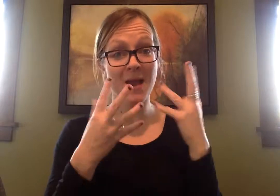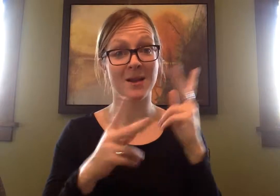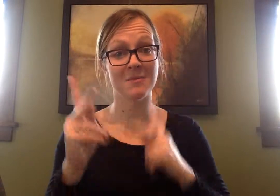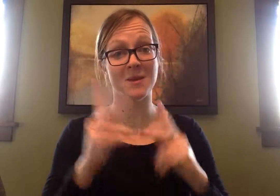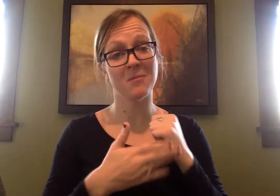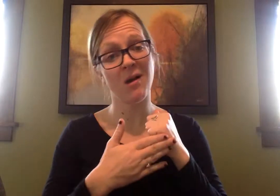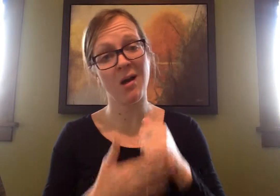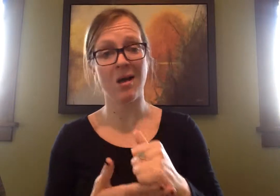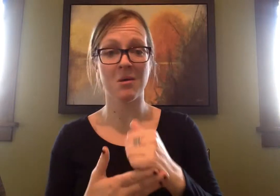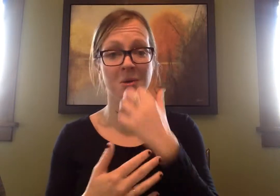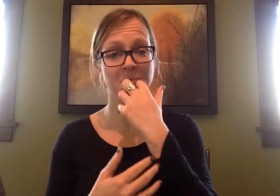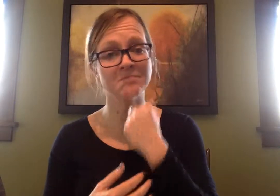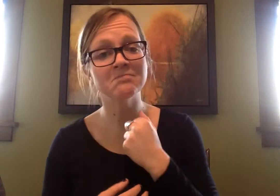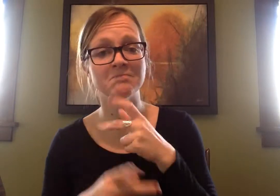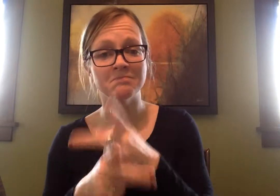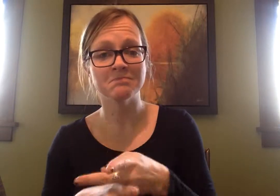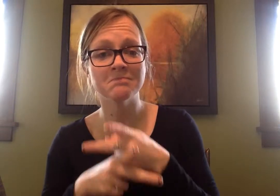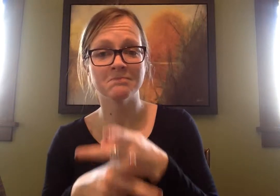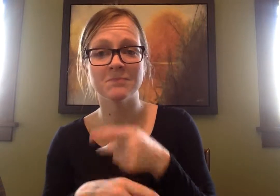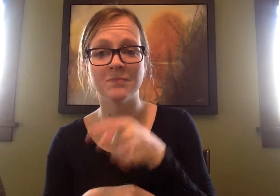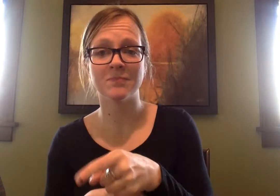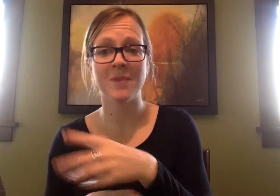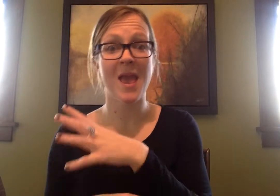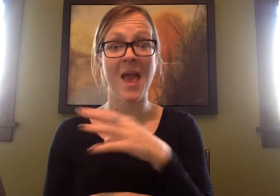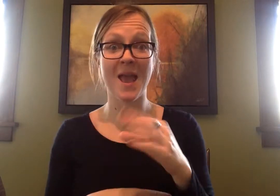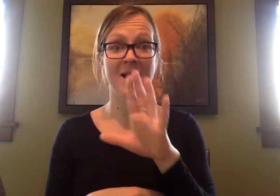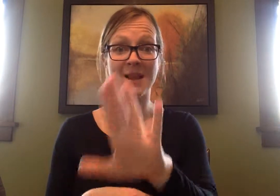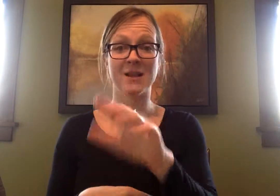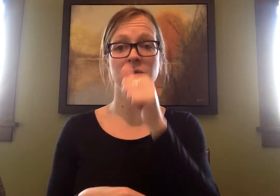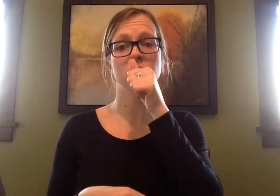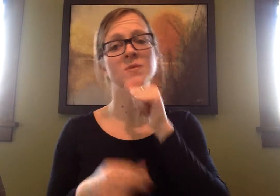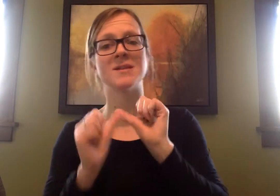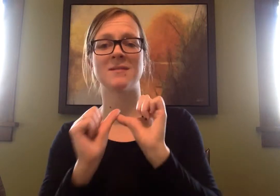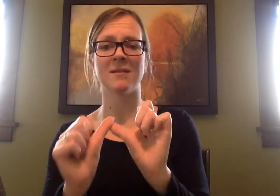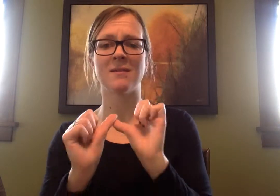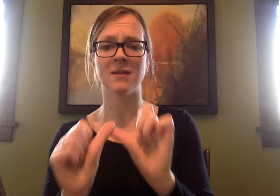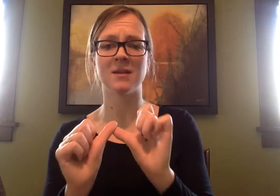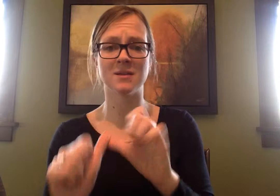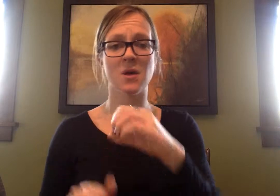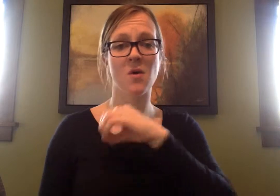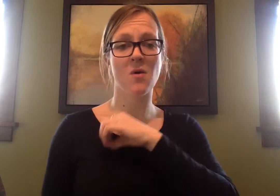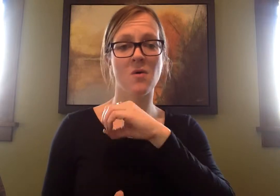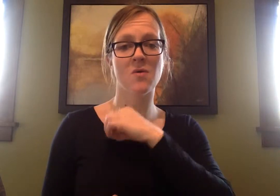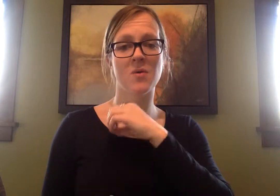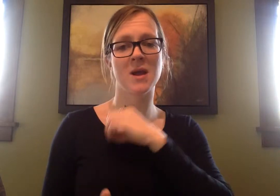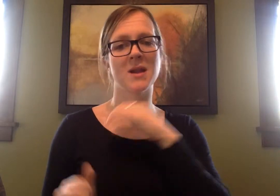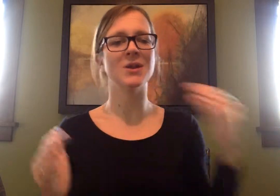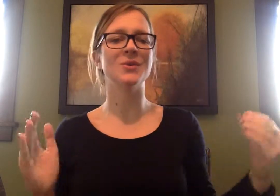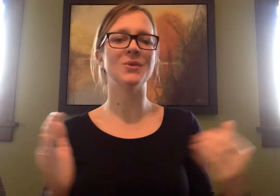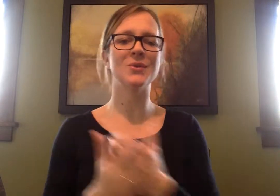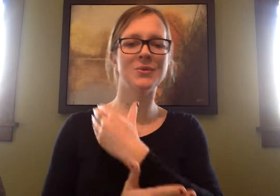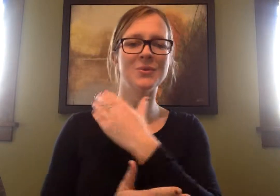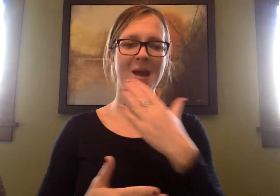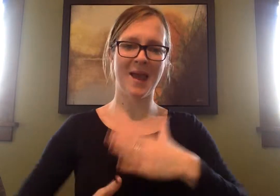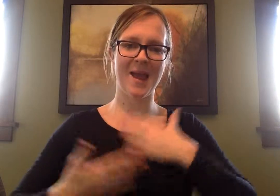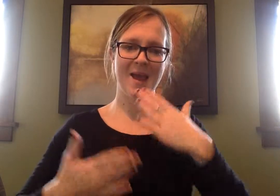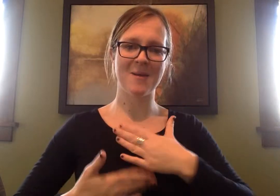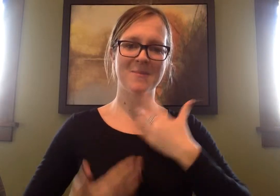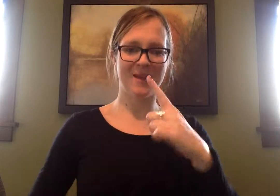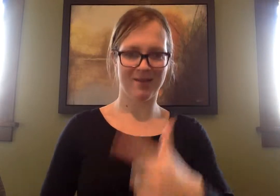extraordinary resilience, Owen has begun a new, happy life. Most remarkable is the role that Mzee